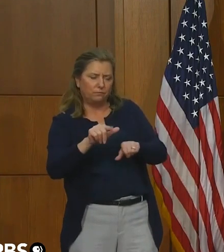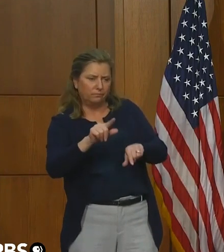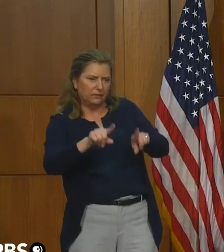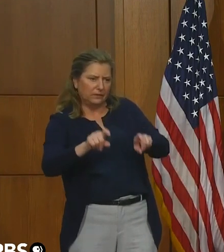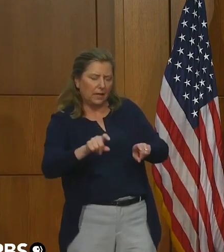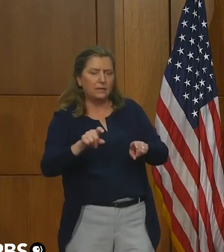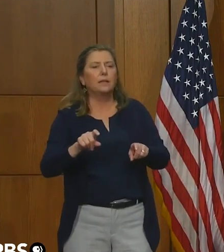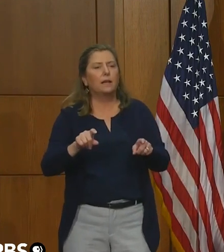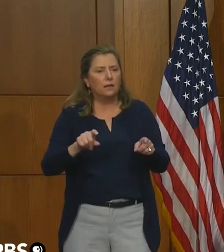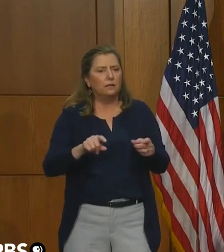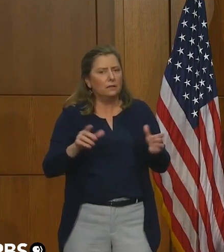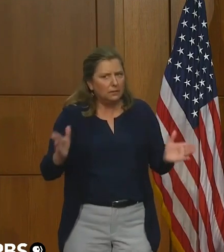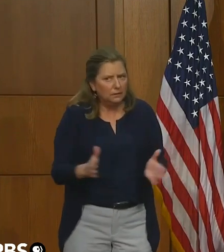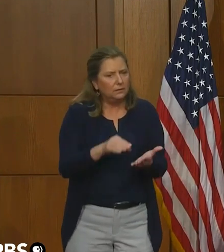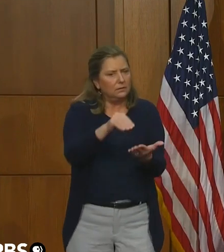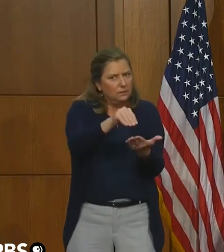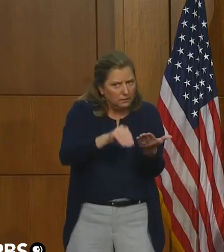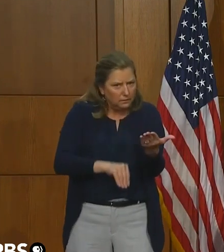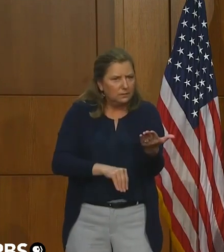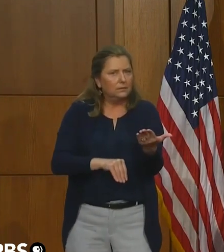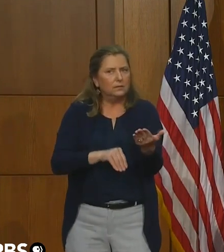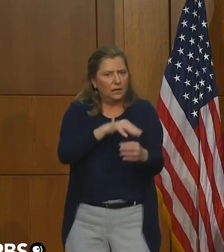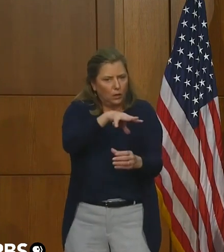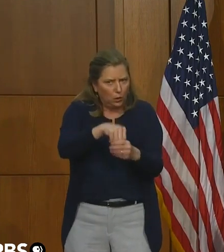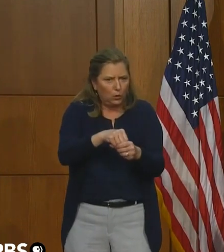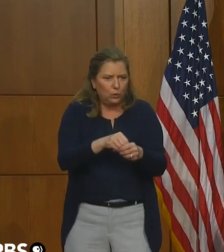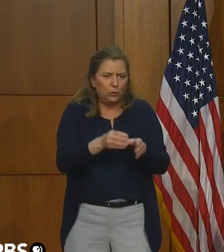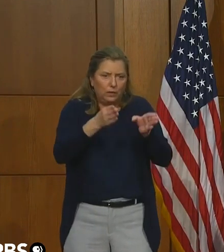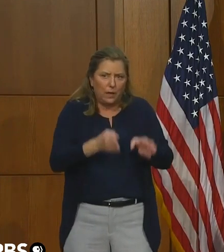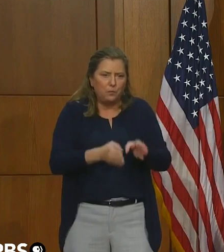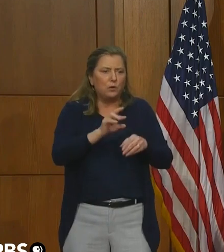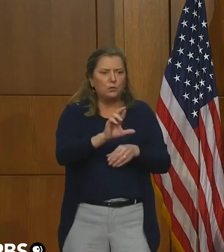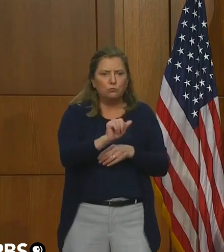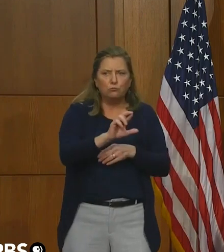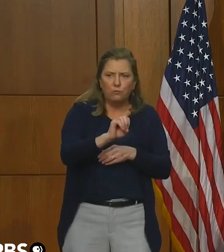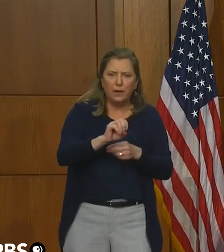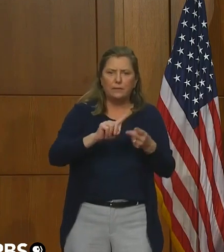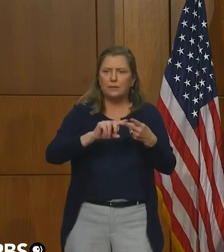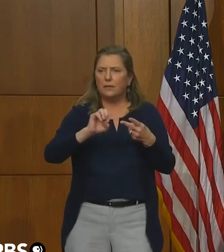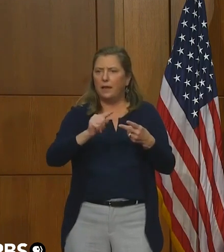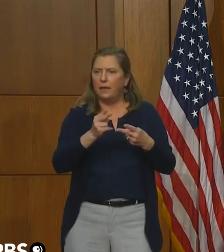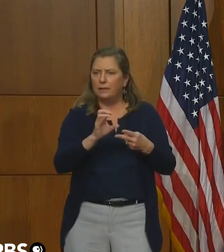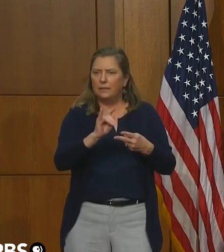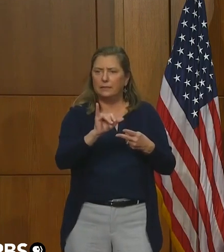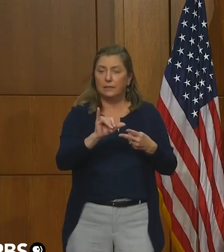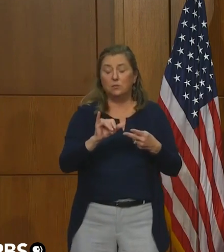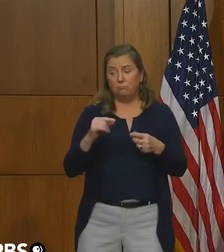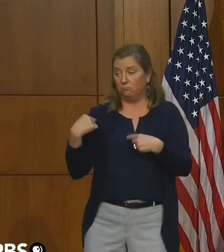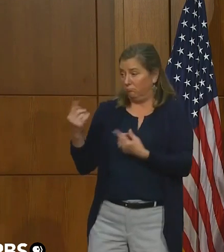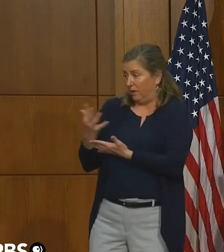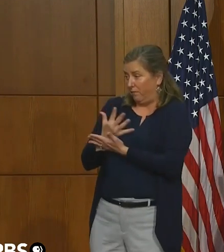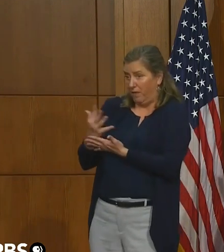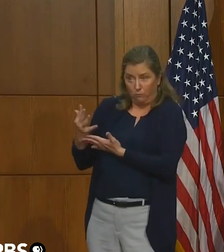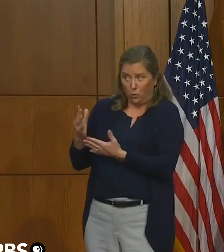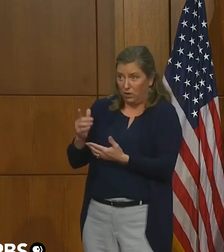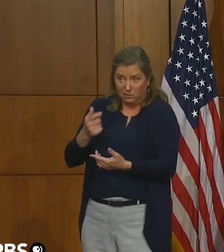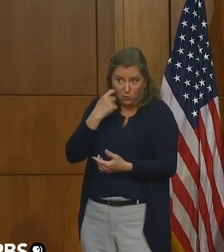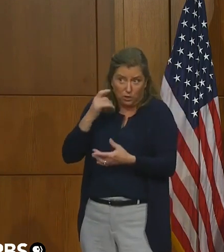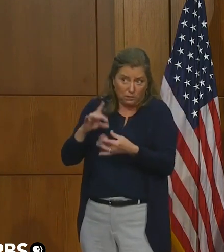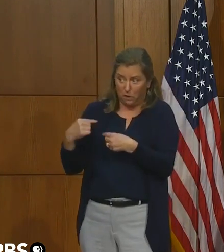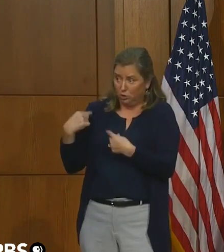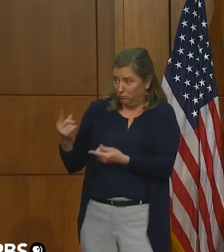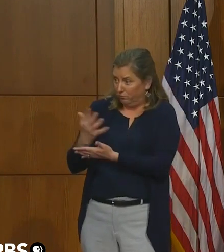to encourage them to include the race and ethnicity data. And over this same 5-week period that you